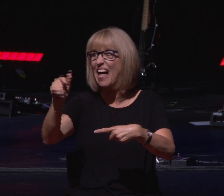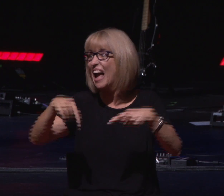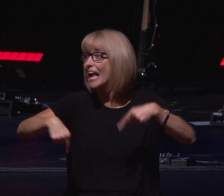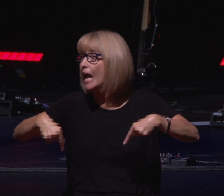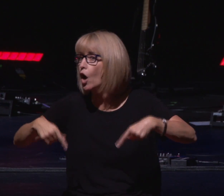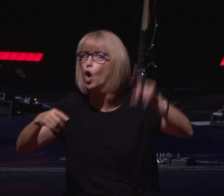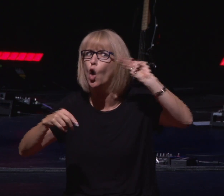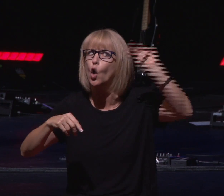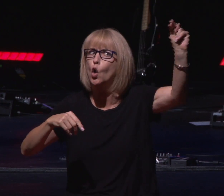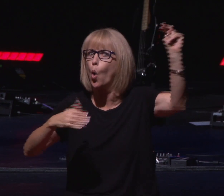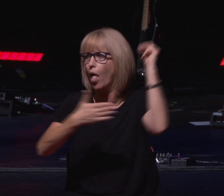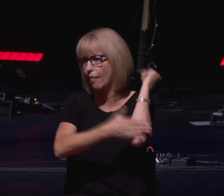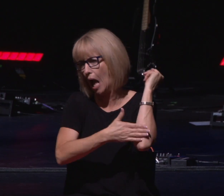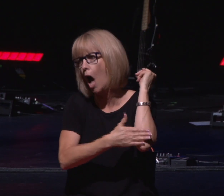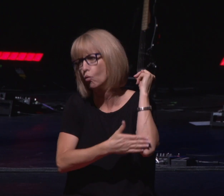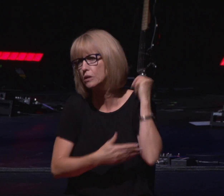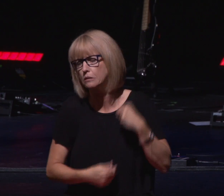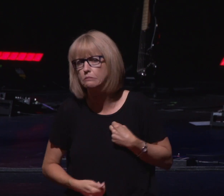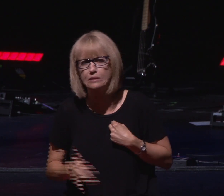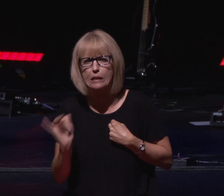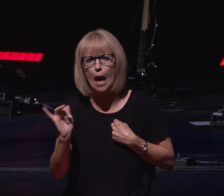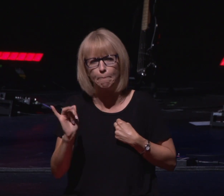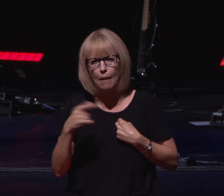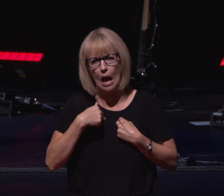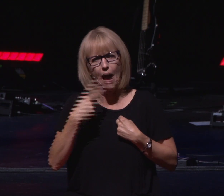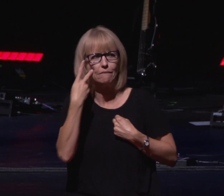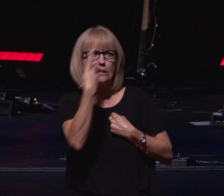Louis. I've seen more